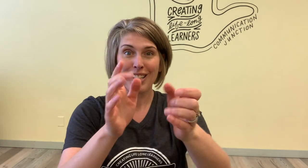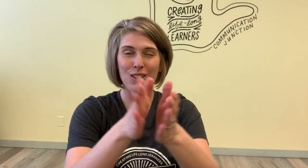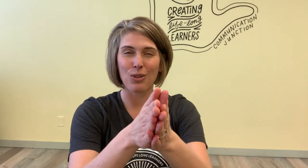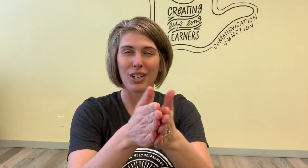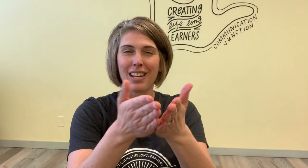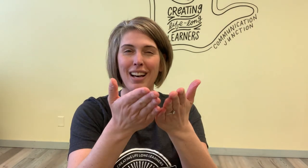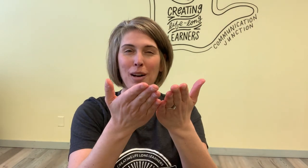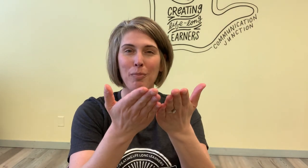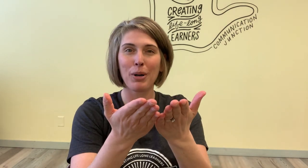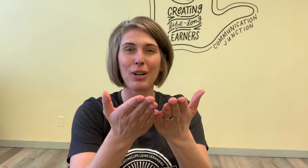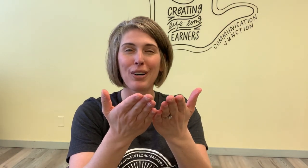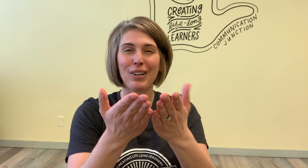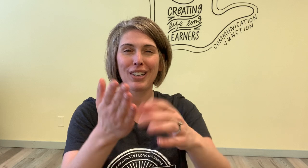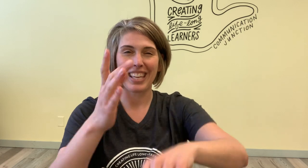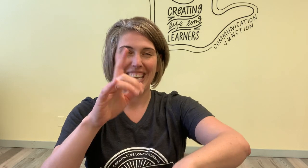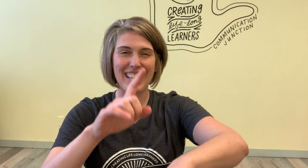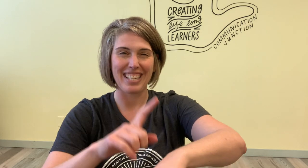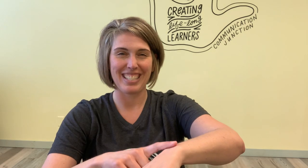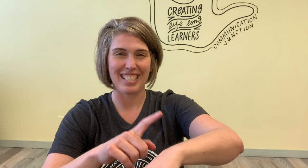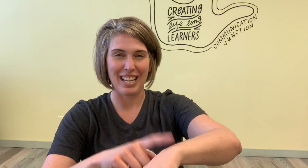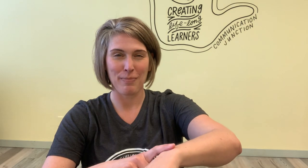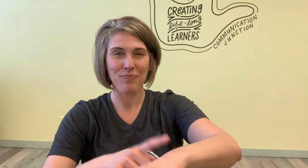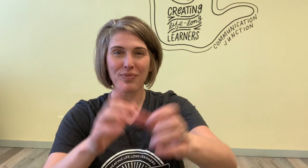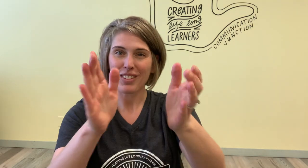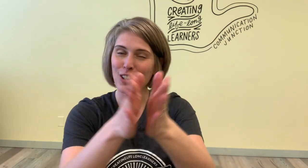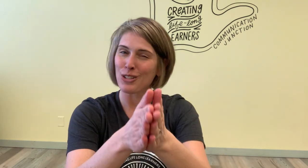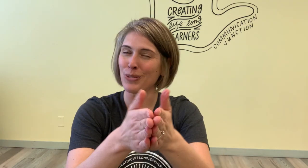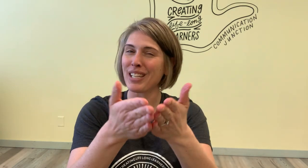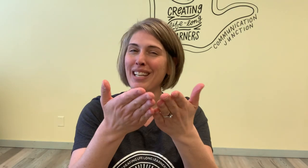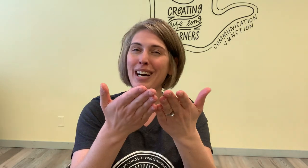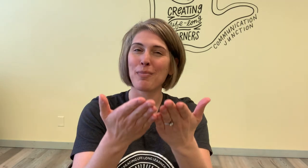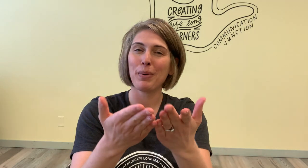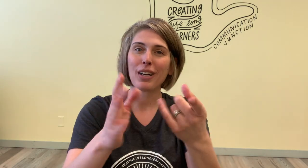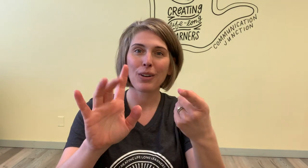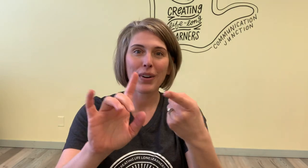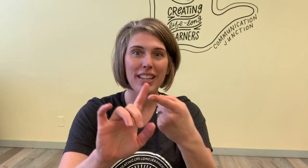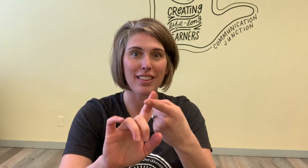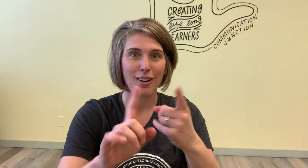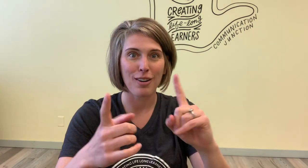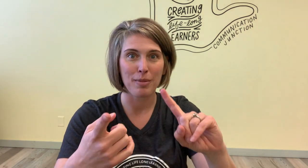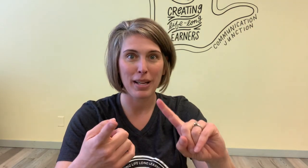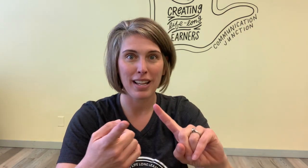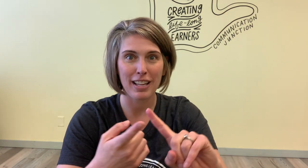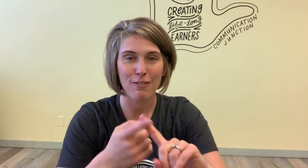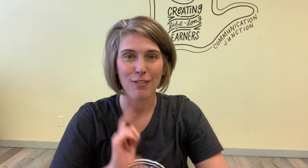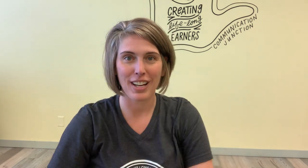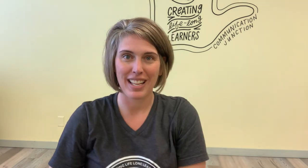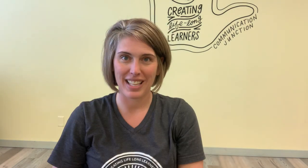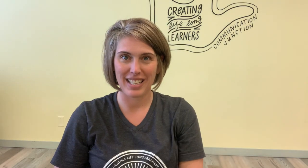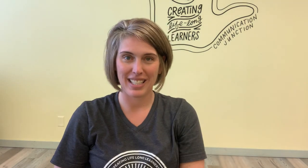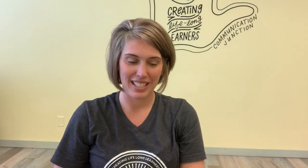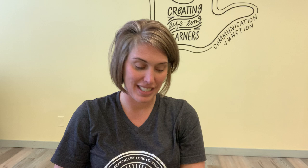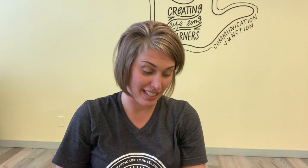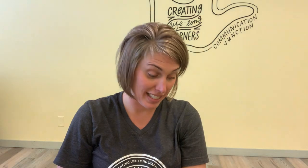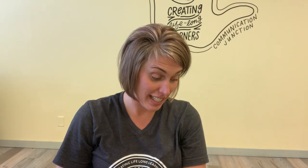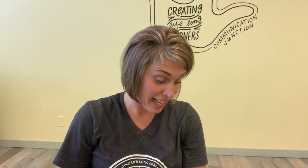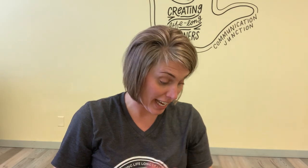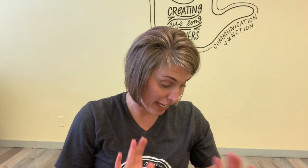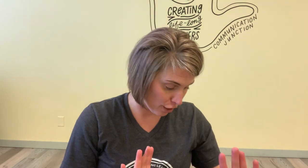to read a book. It is time to read a book with all my friends. And our